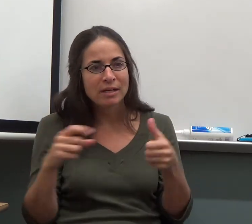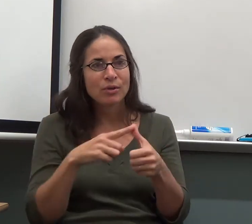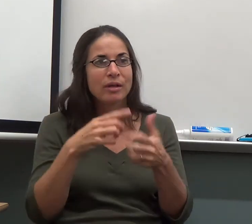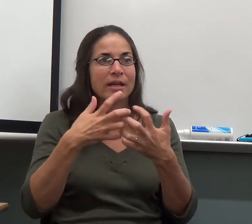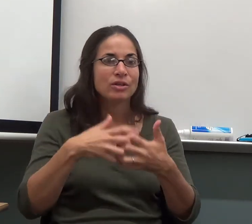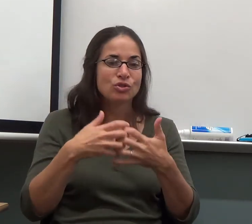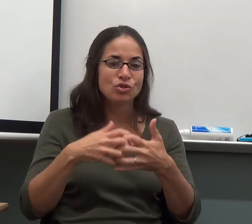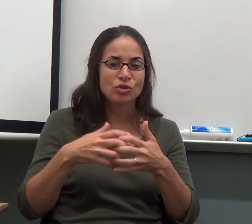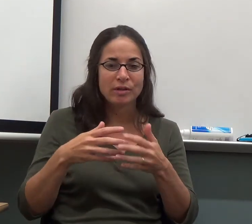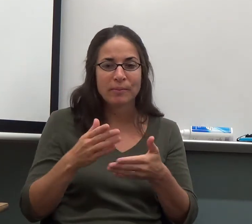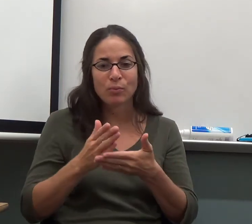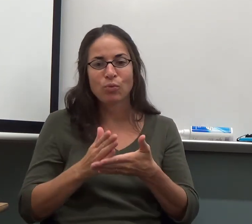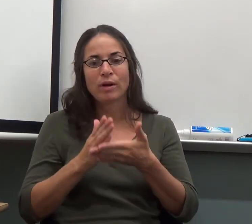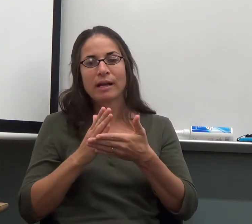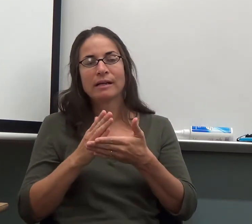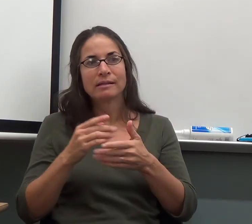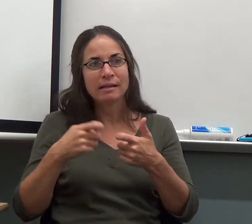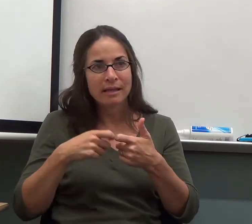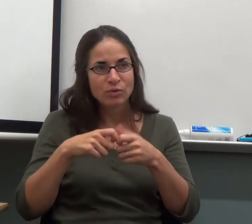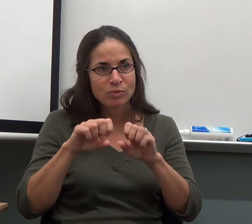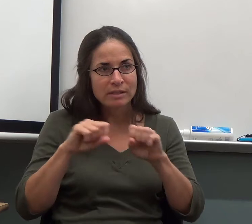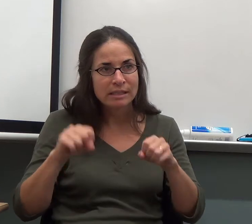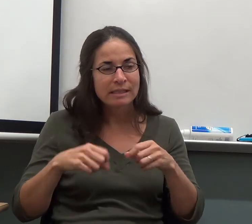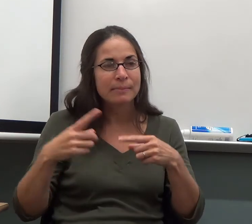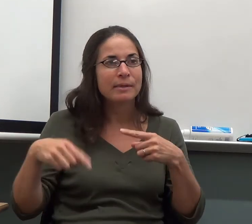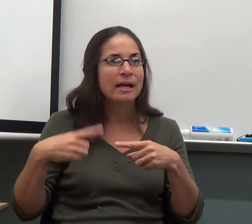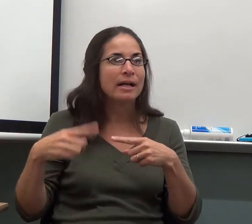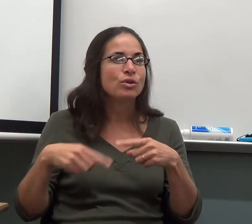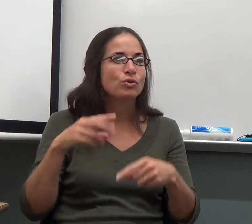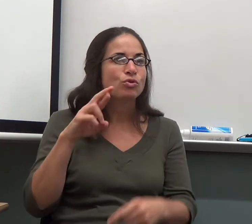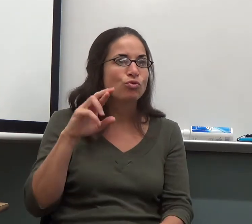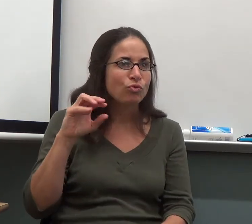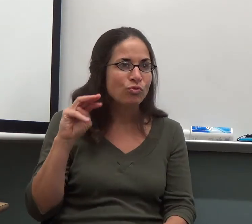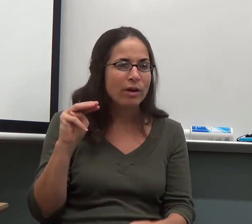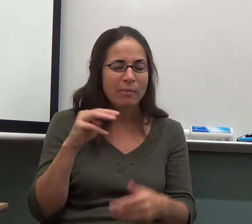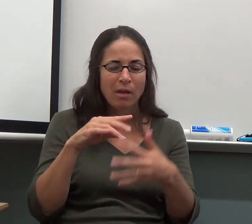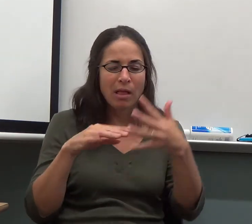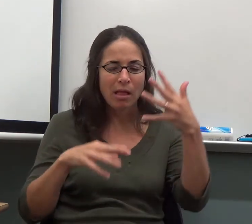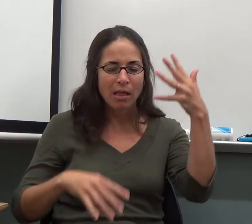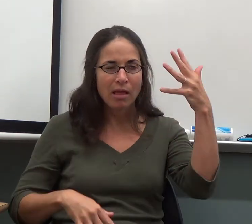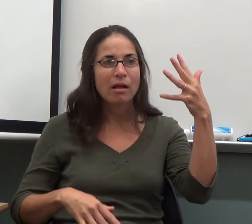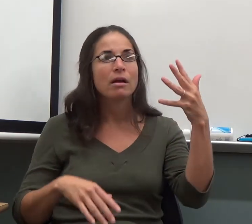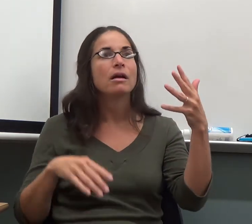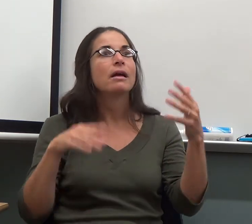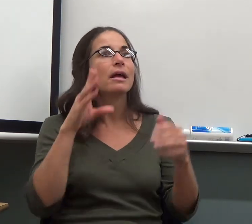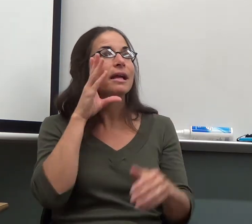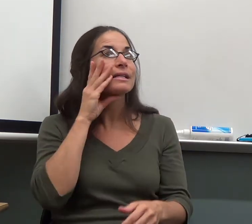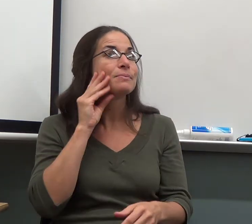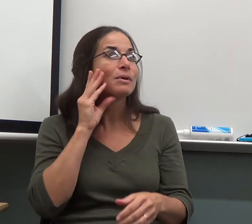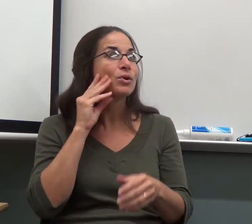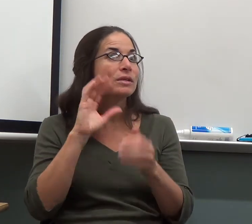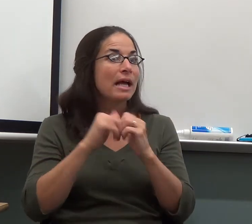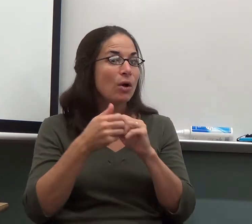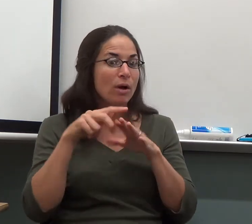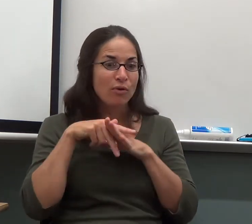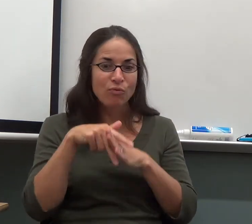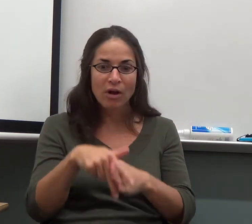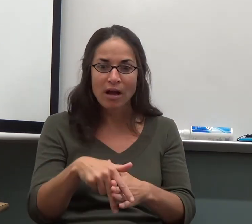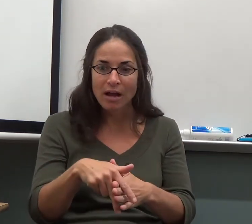brakes, the running, the electrical system, the tires, the rims, all these pieces. Then there's the experience of riding it. And then there's what you have to wear